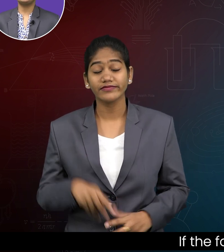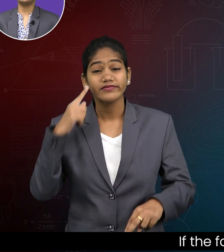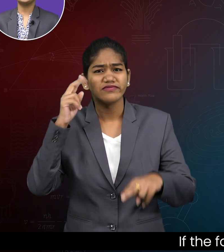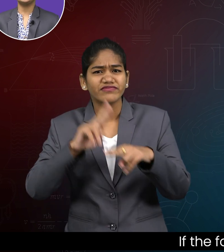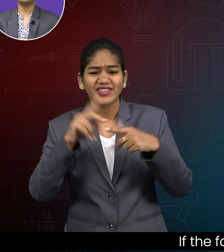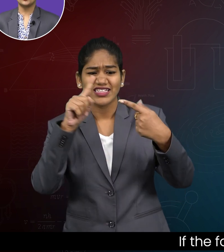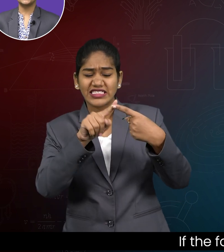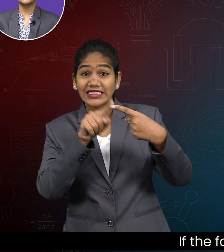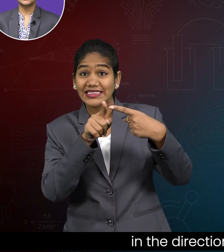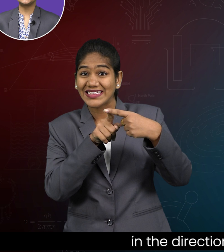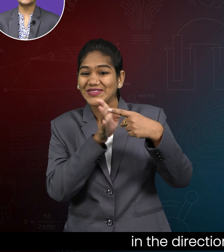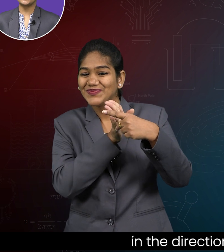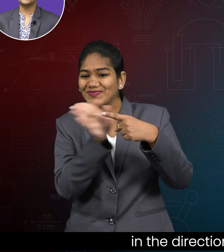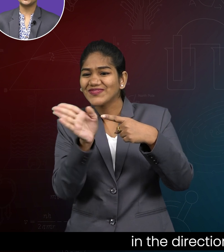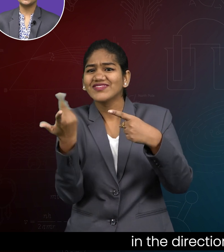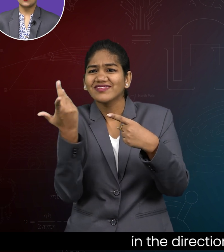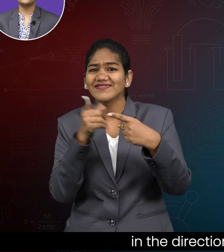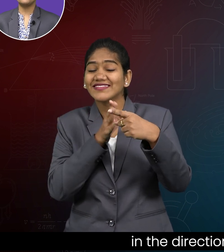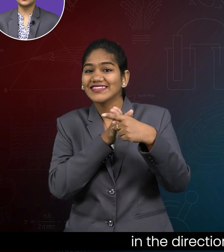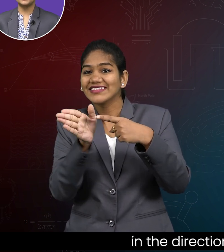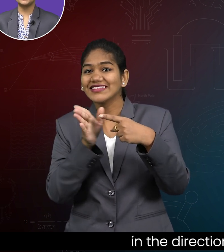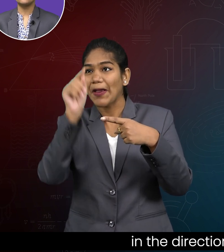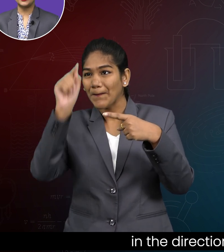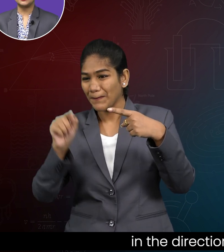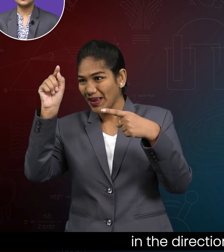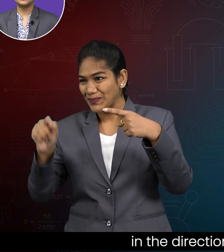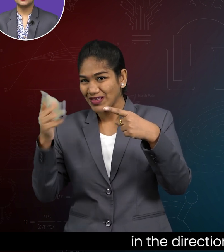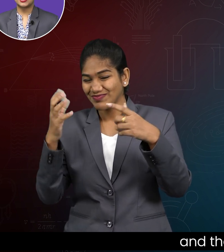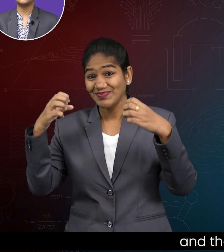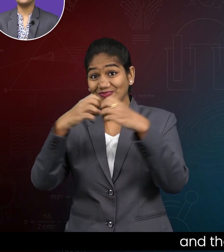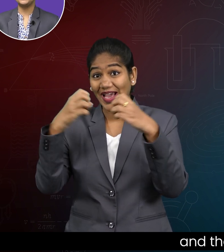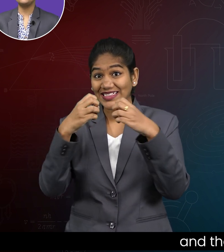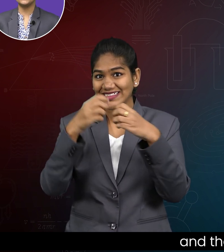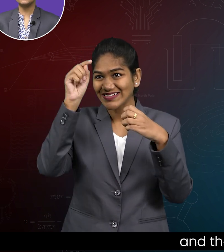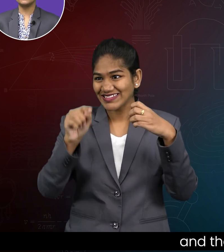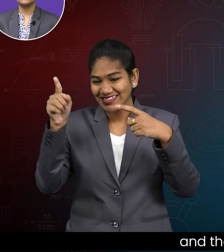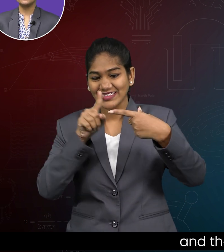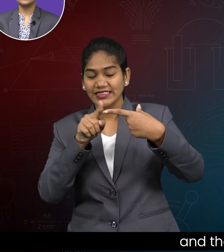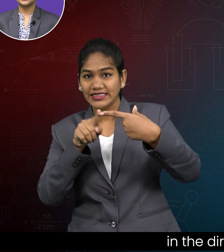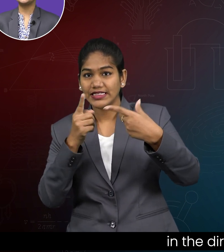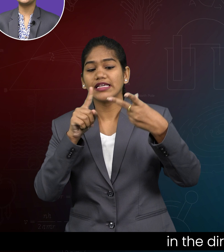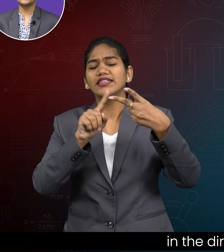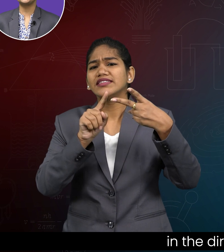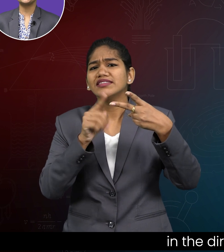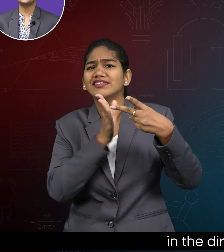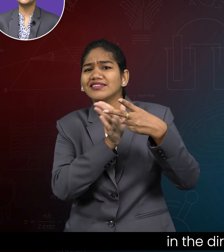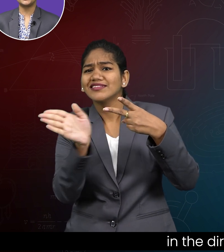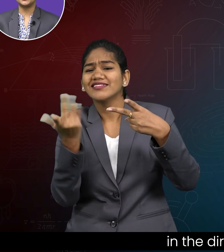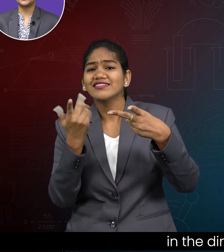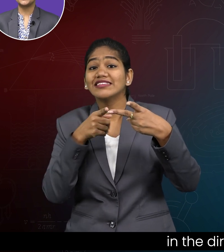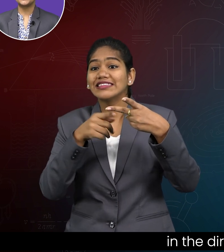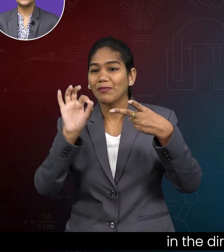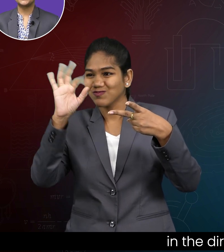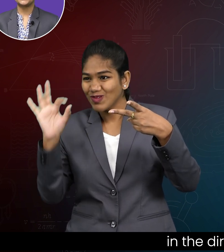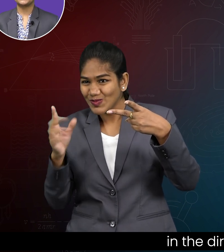If the forefinger points in the direction of the magnetic field and the middle finger in the direction of